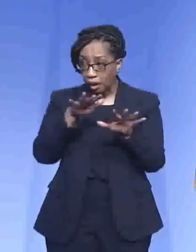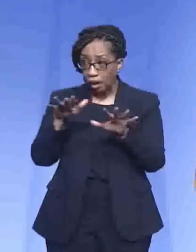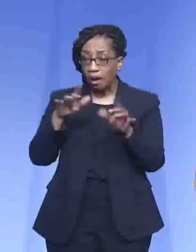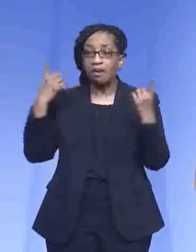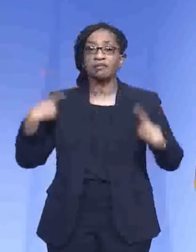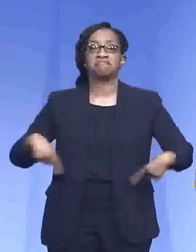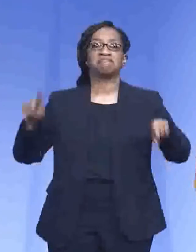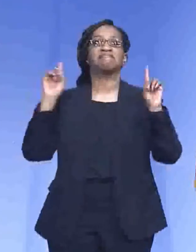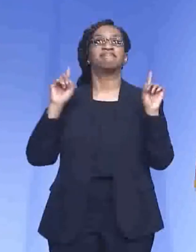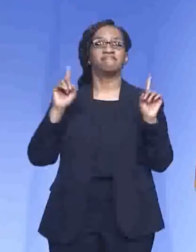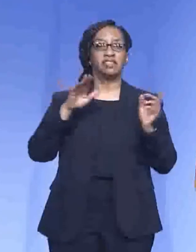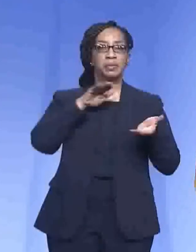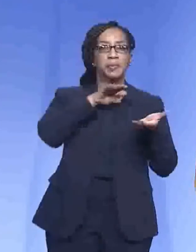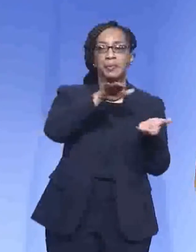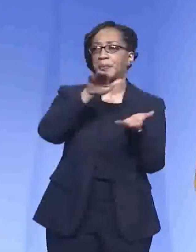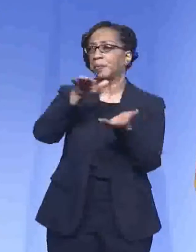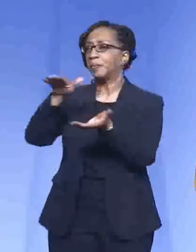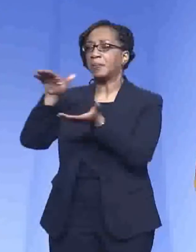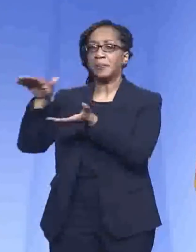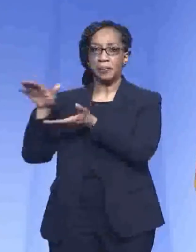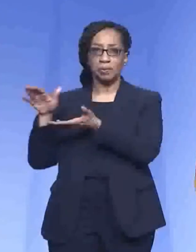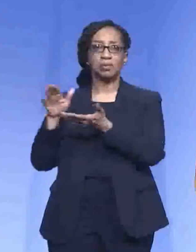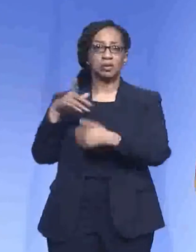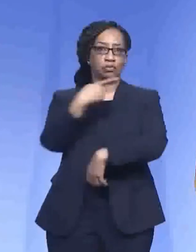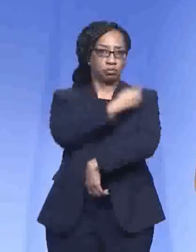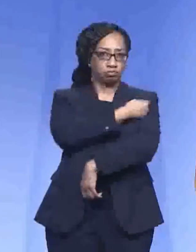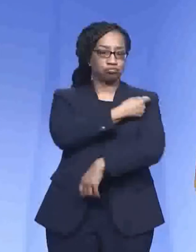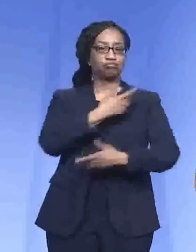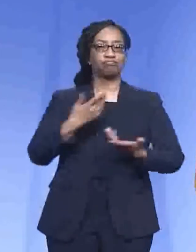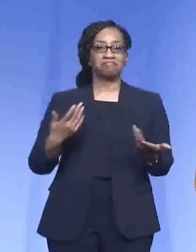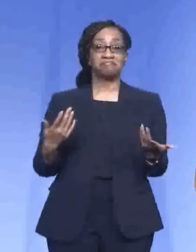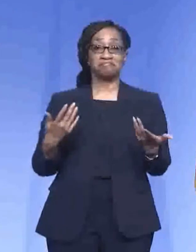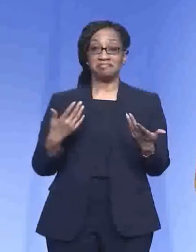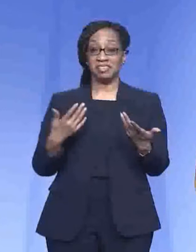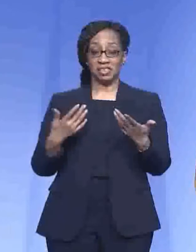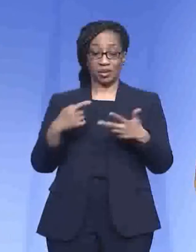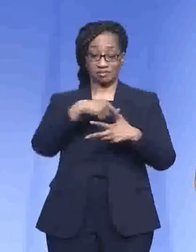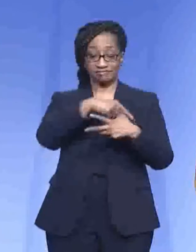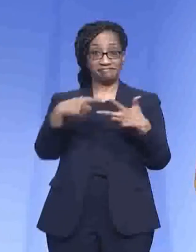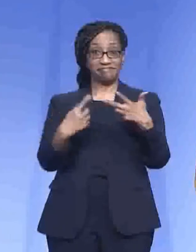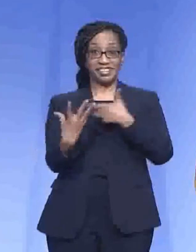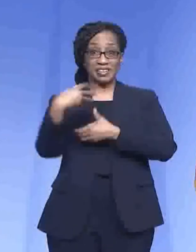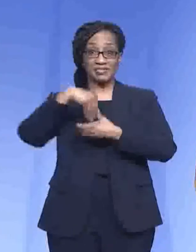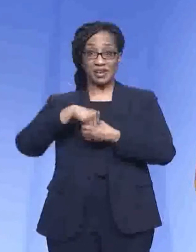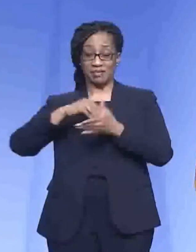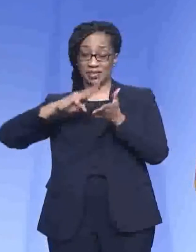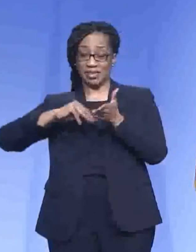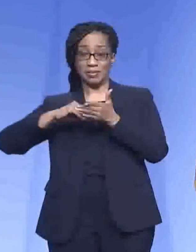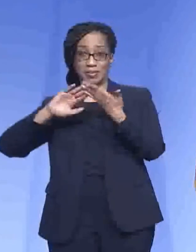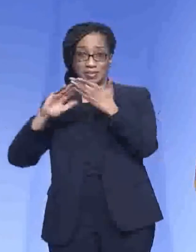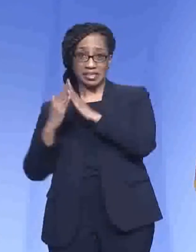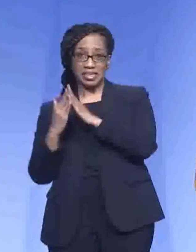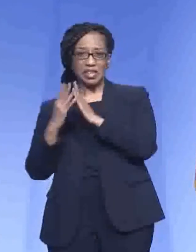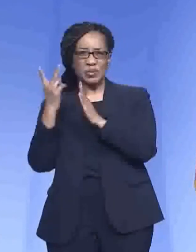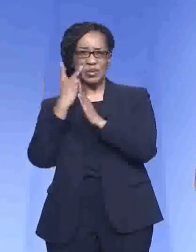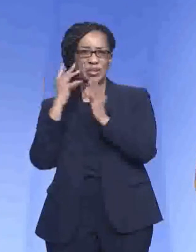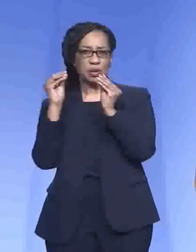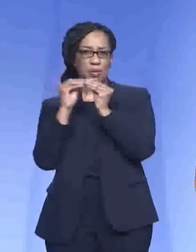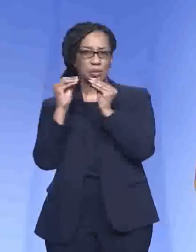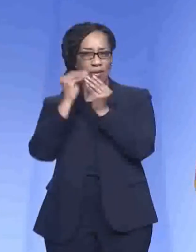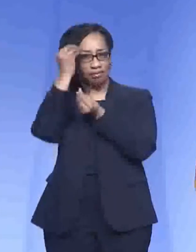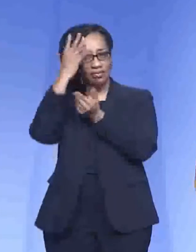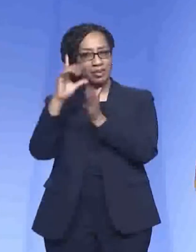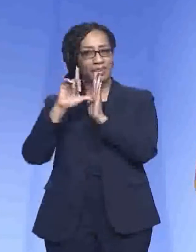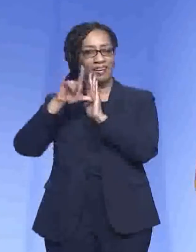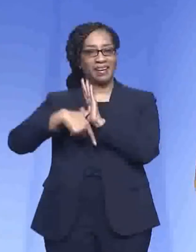delivering a high volume of vaccines. So that's who's involved from the city side, and you'll look to see more updates from us.